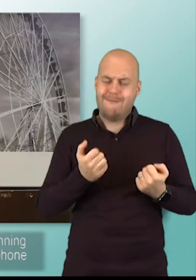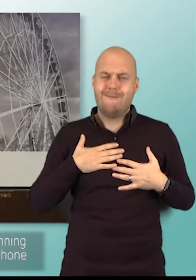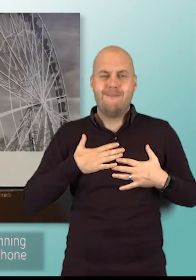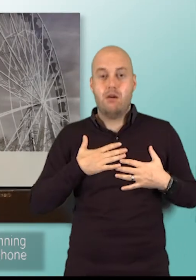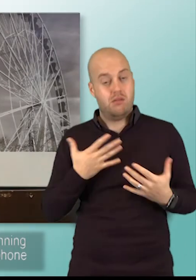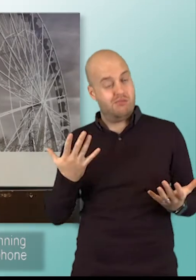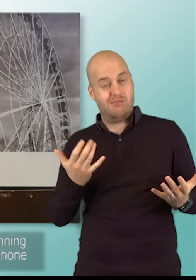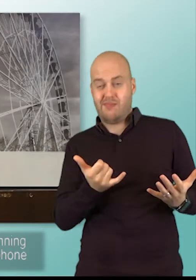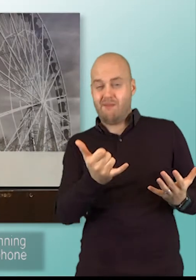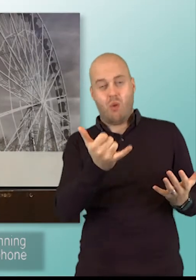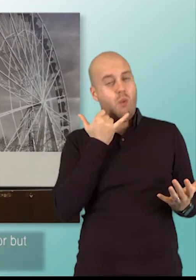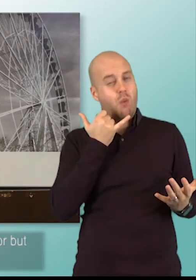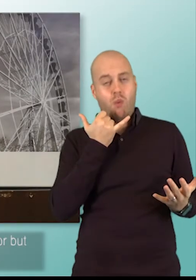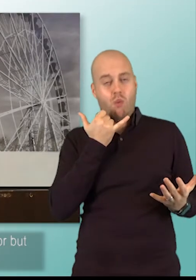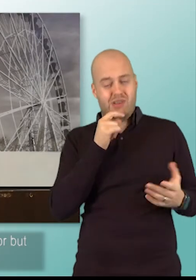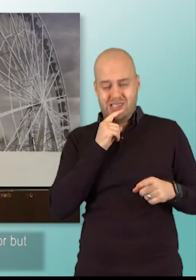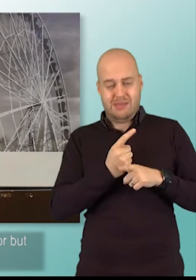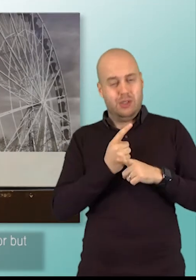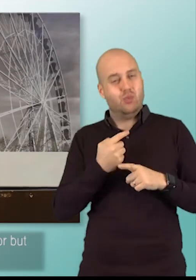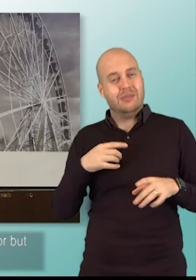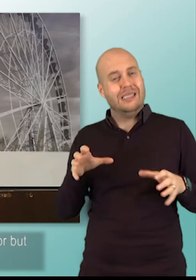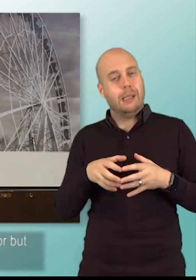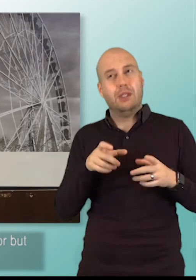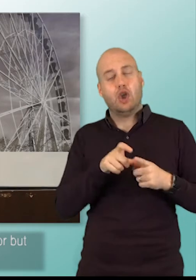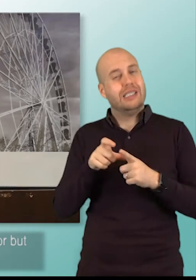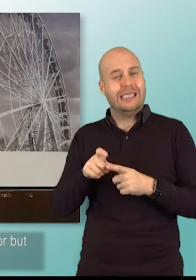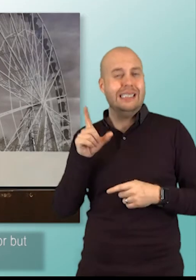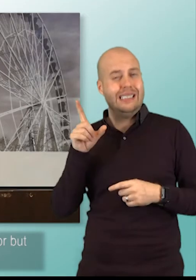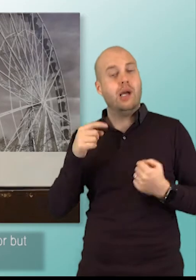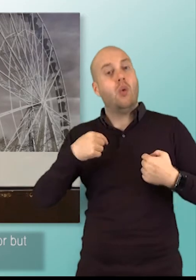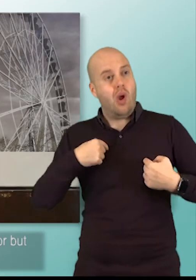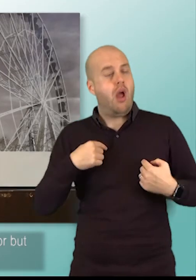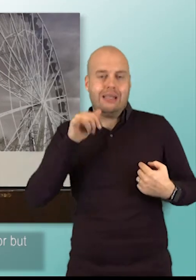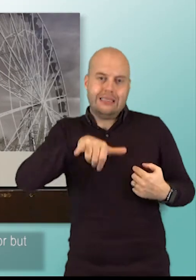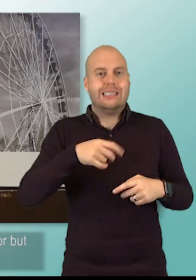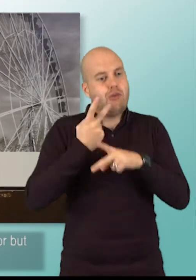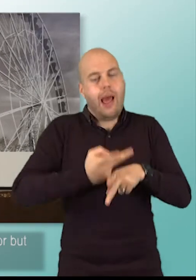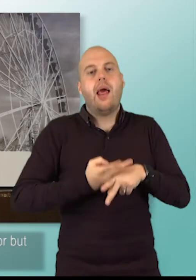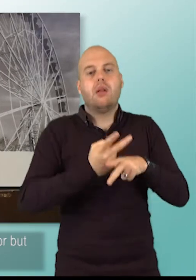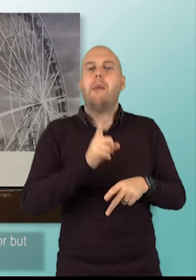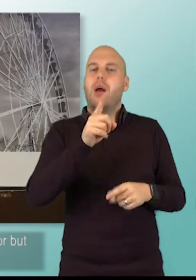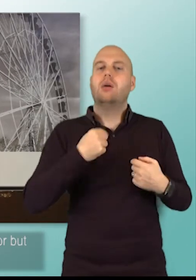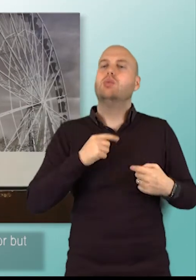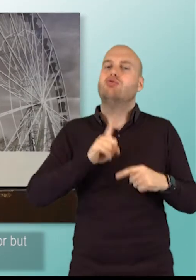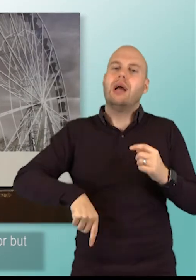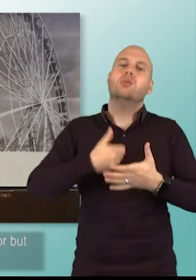concern to you, pick up the phone, speak to the team in Dundee. We are a regulator, but we try and be a